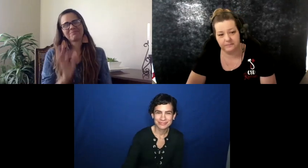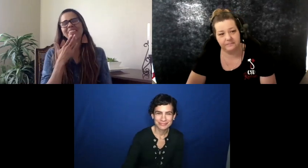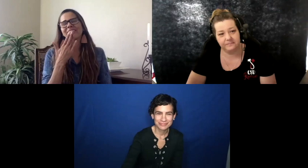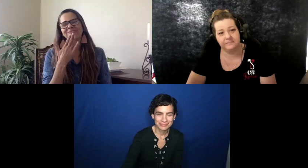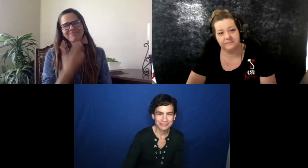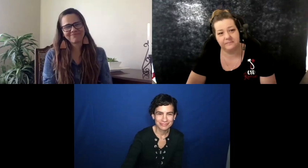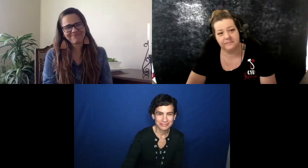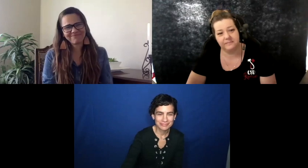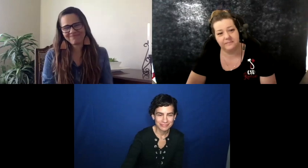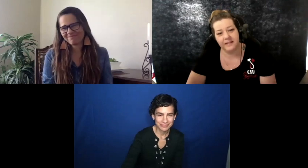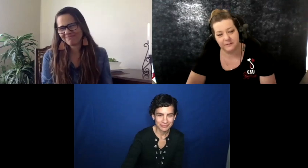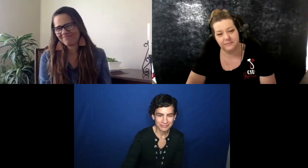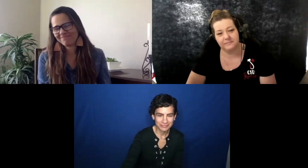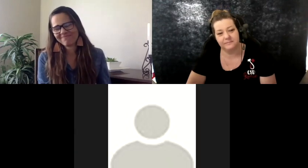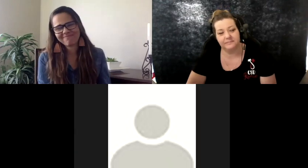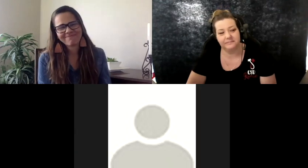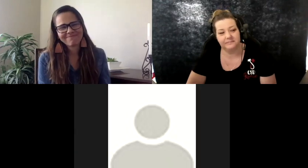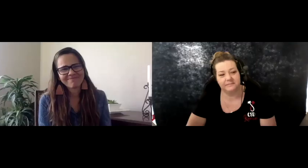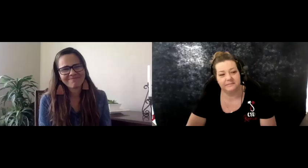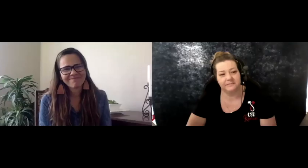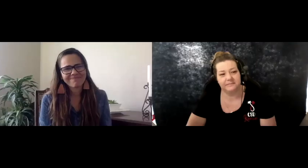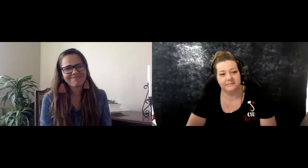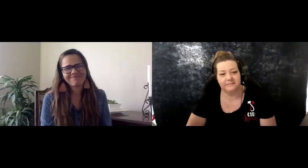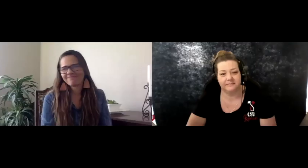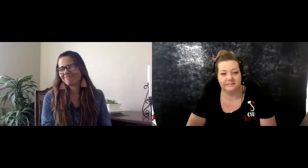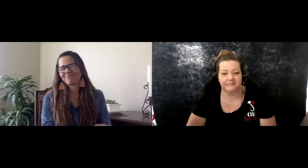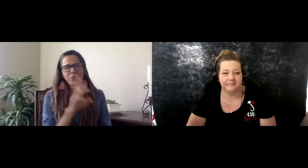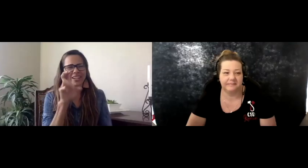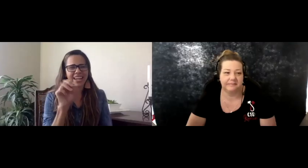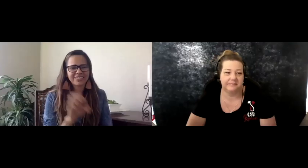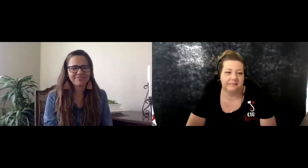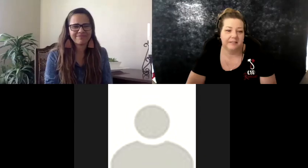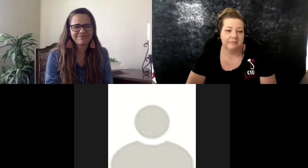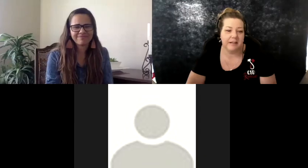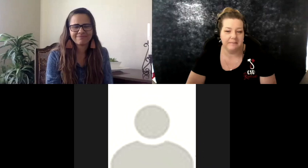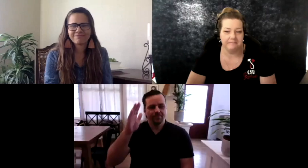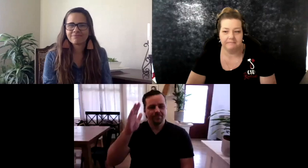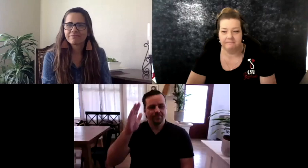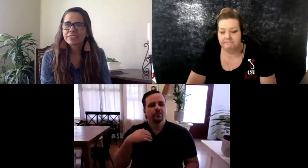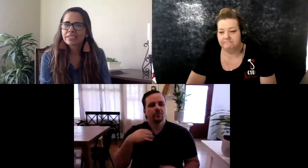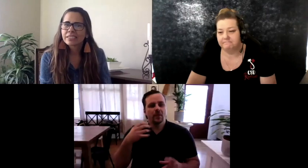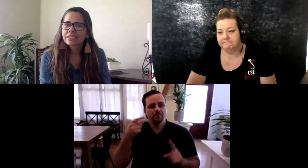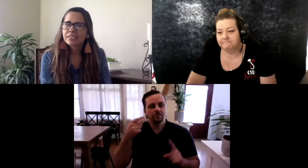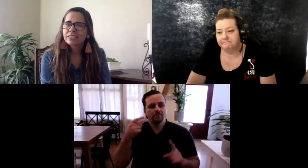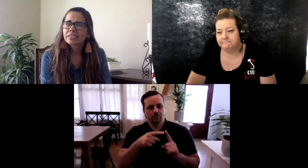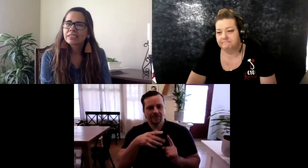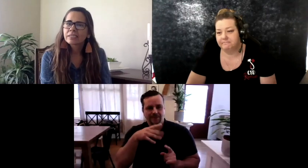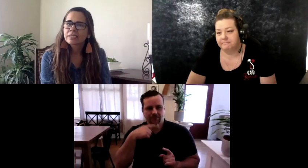Thank you. Rene?